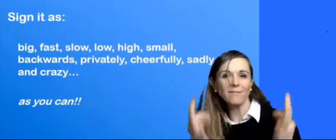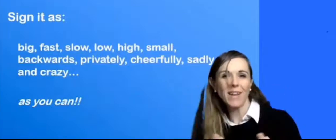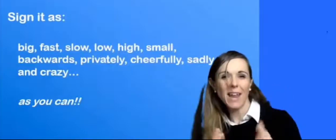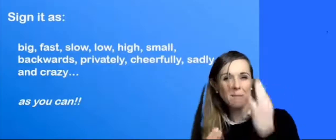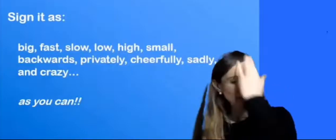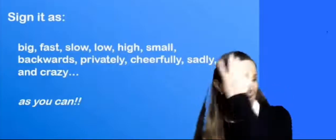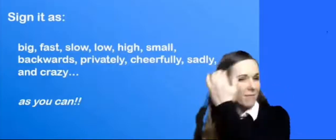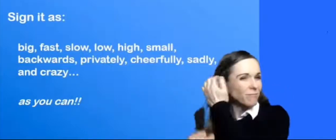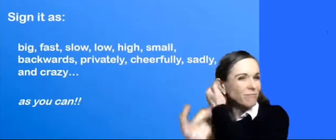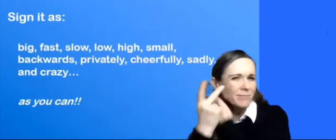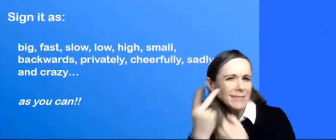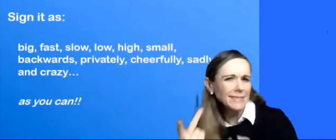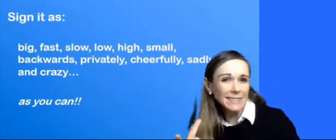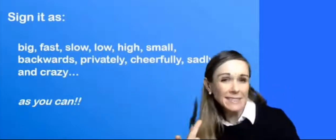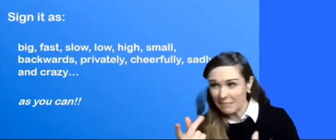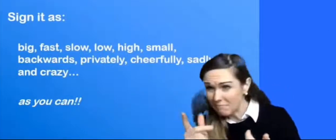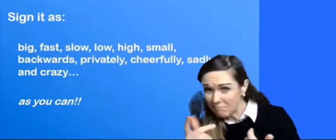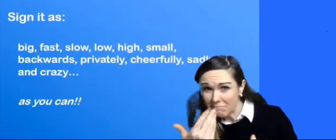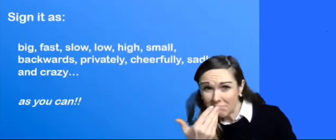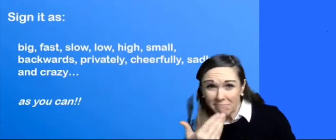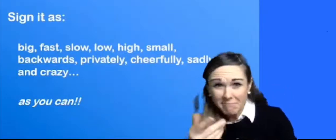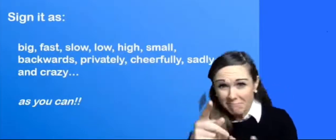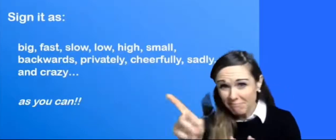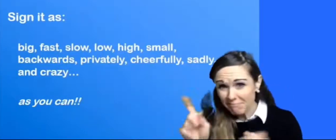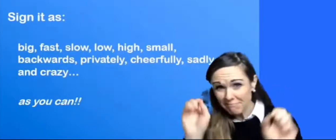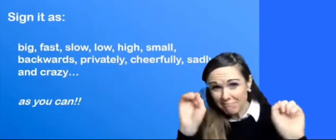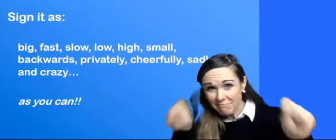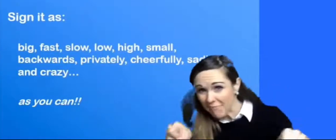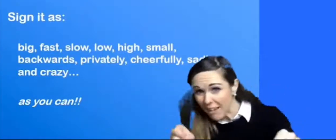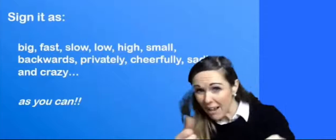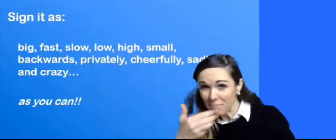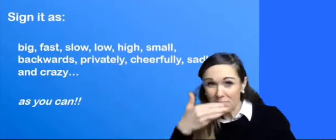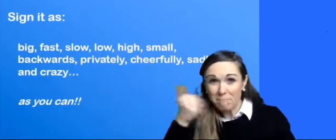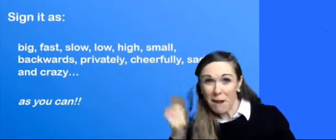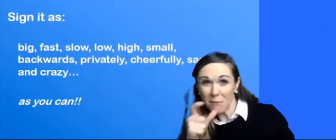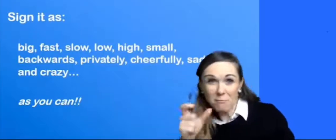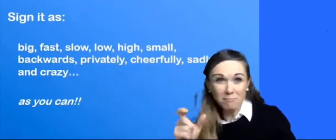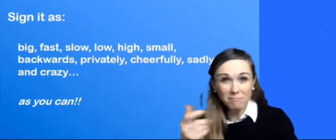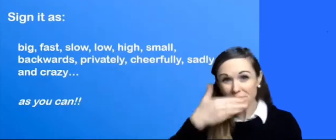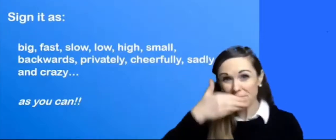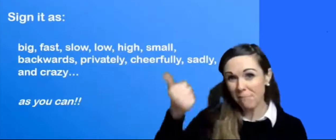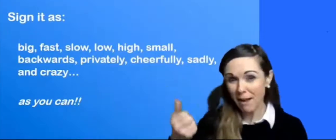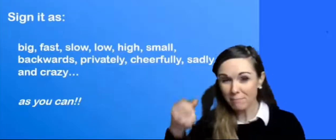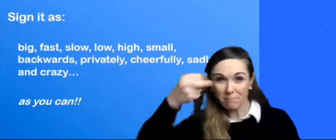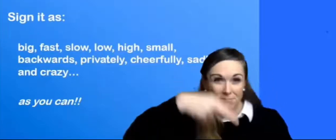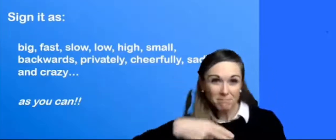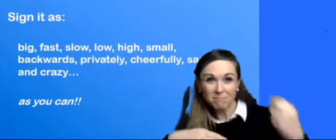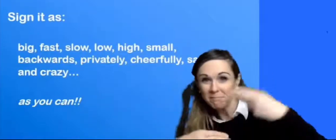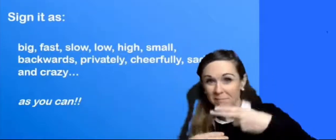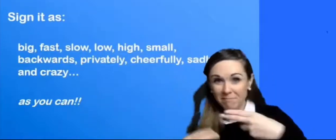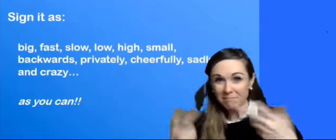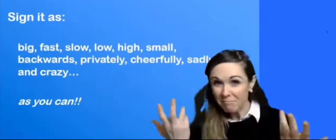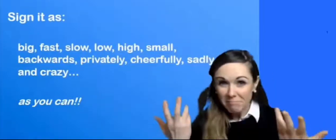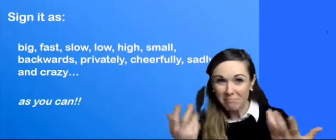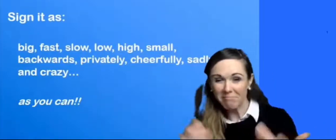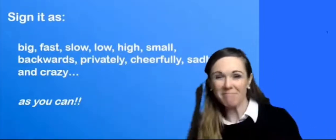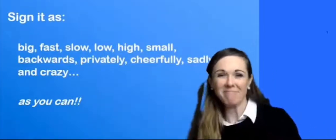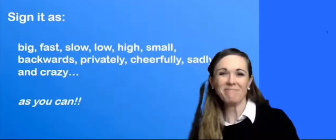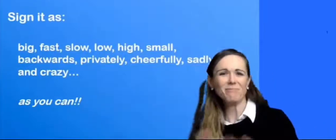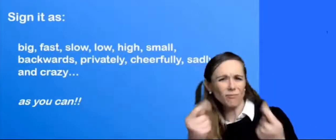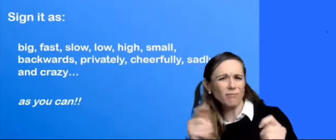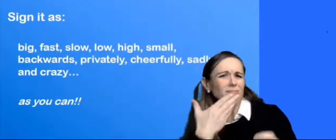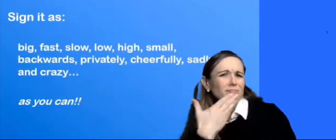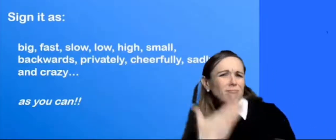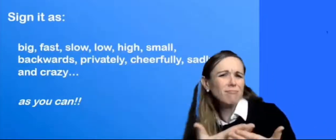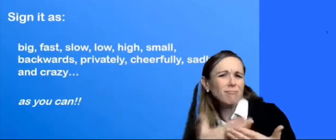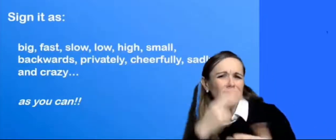sign these things, and try it at home. Pick a sign, try it with your family, See if everyone's on board. How's everybody doing? Who